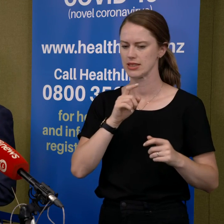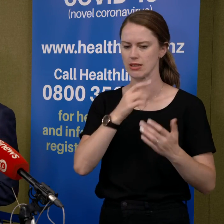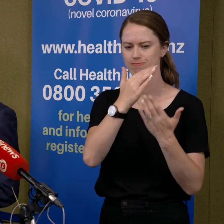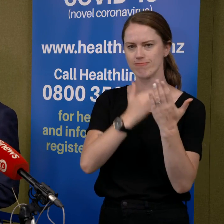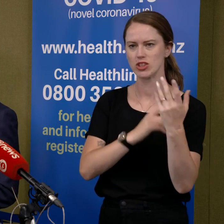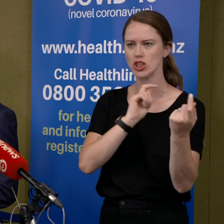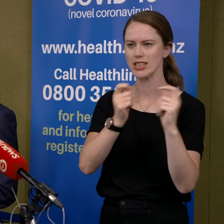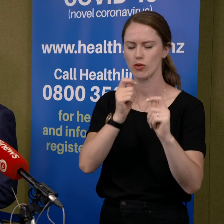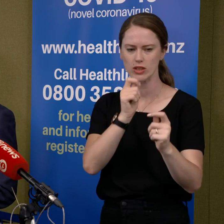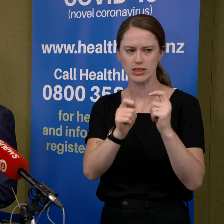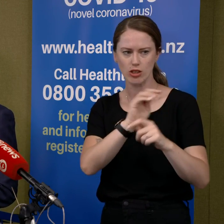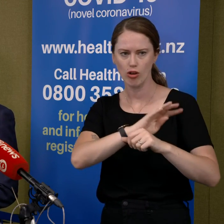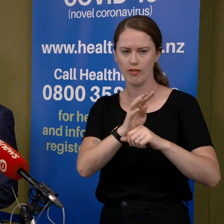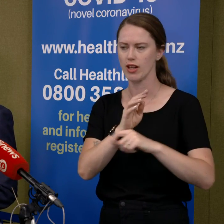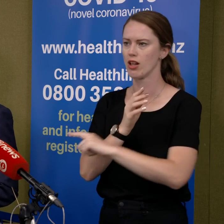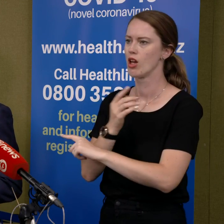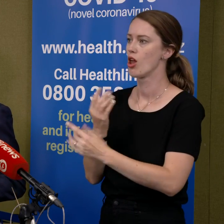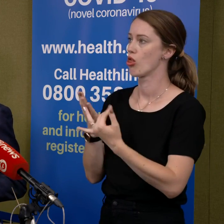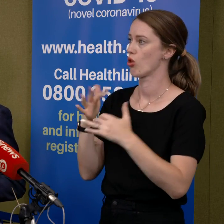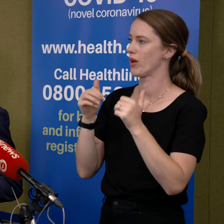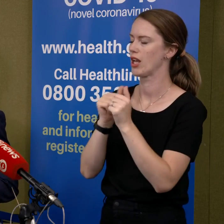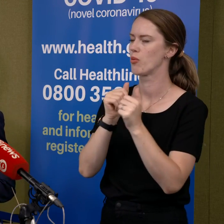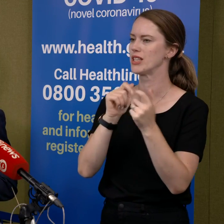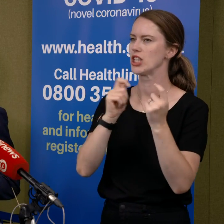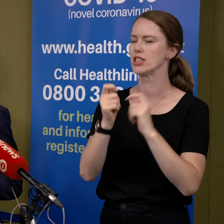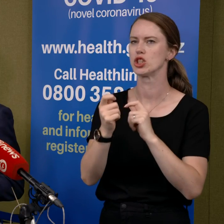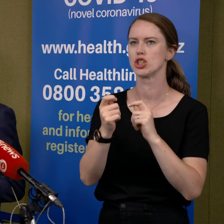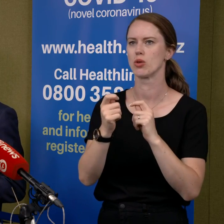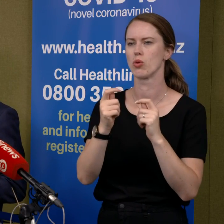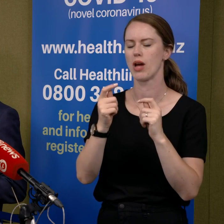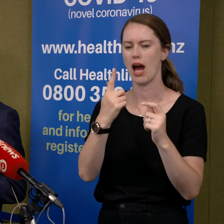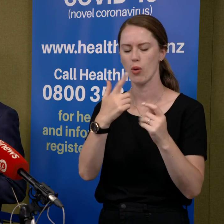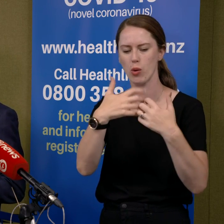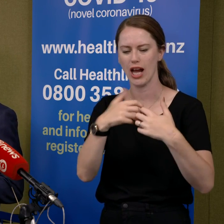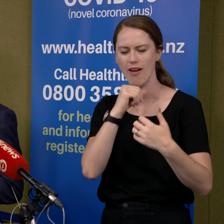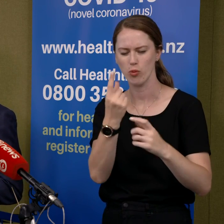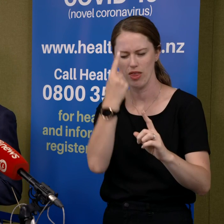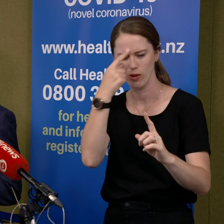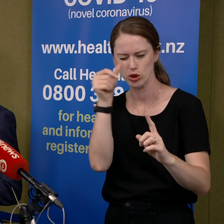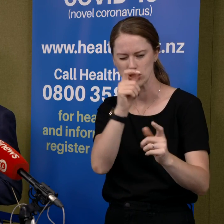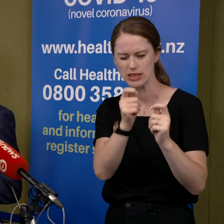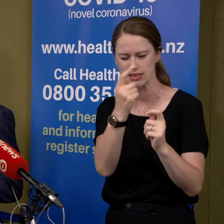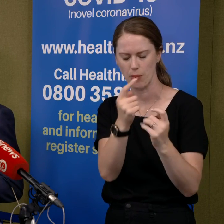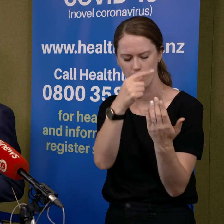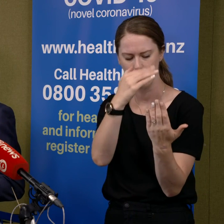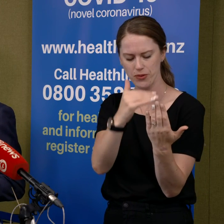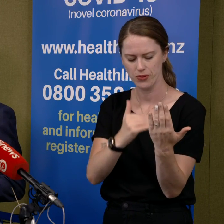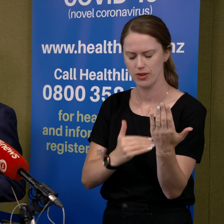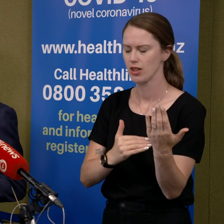Well, over the weekend we updated the case definition. I think there were 2 main differences there. The first